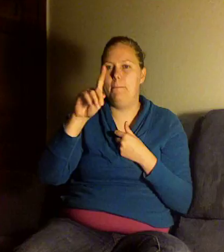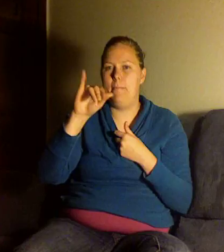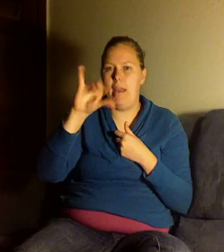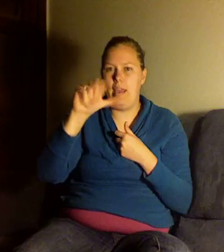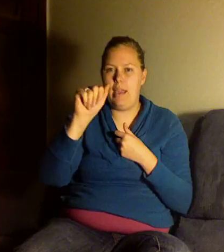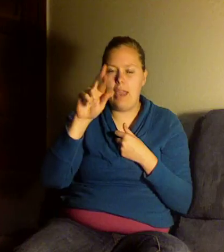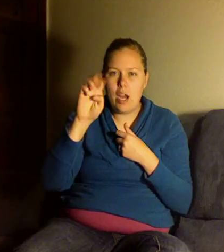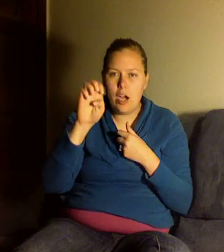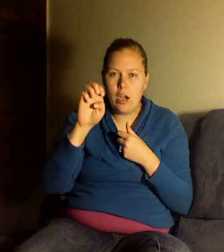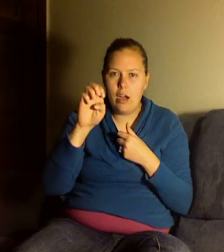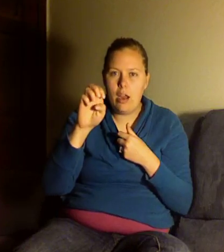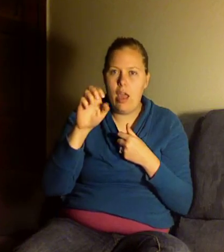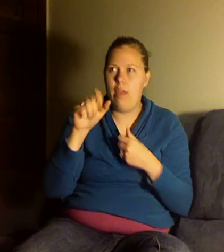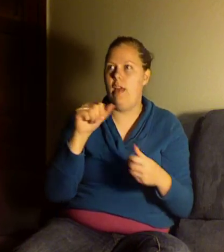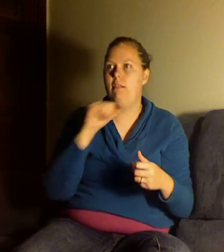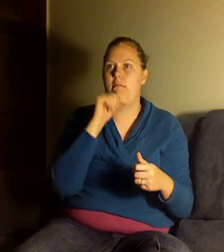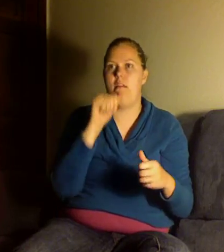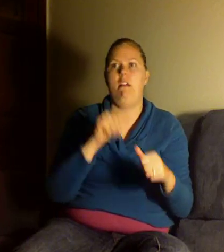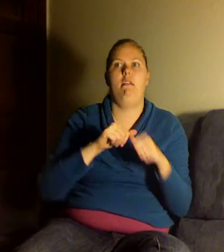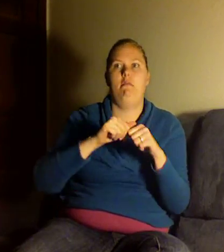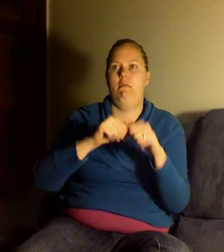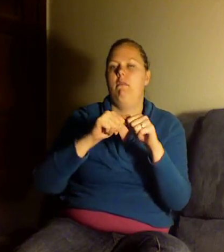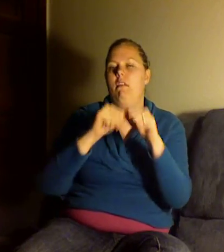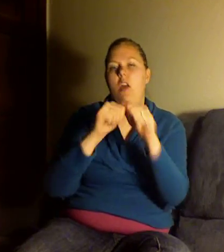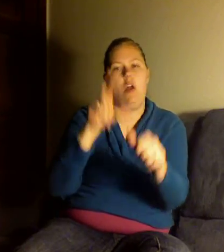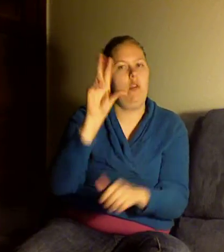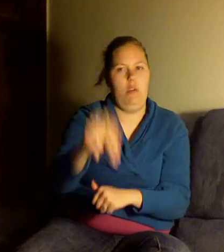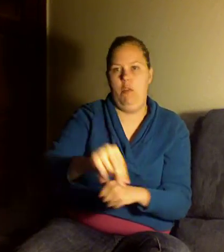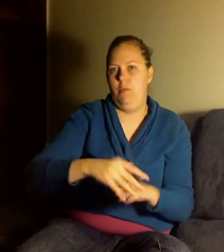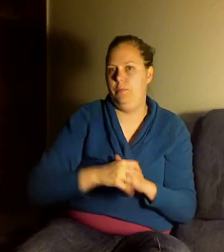is the really unsustainable one, the one that's growing even faster than Social Security.